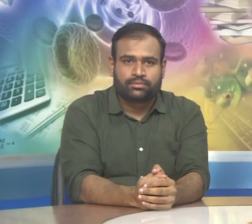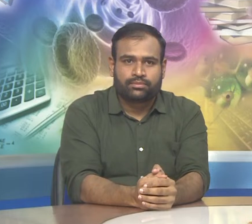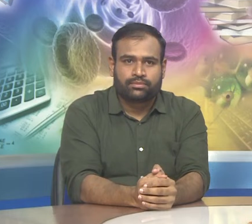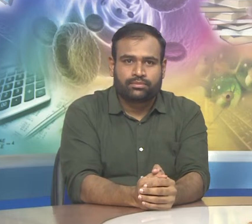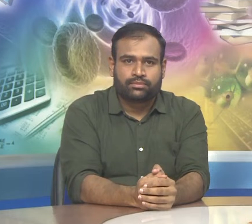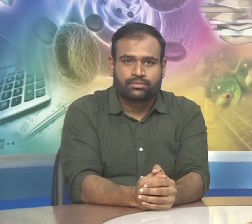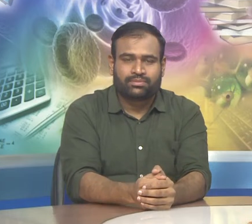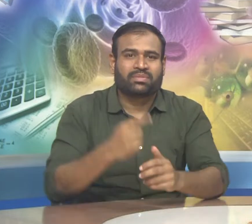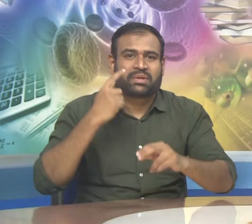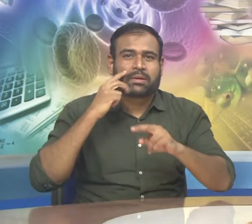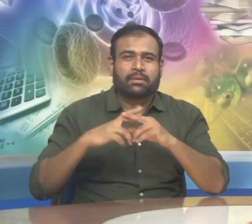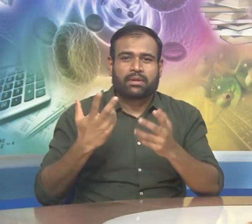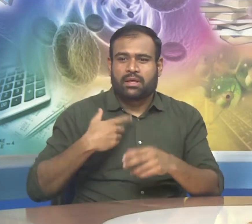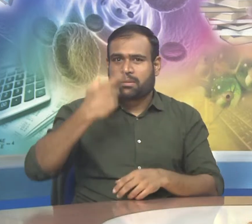etc.